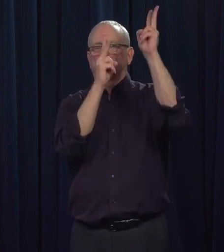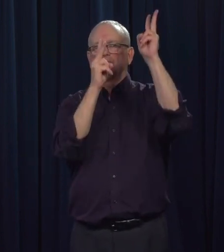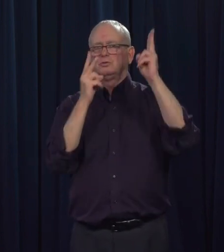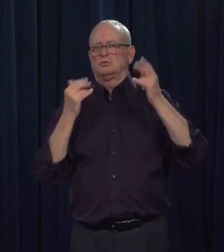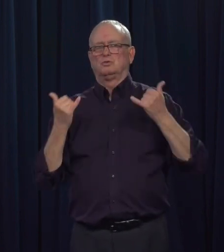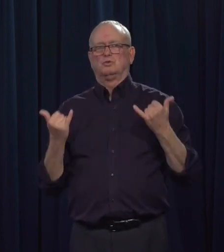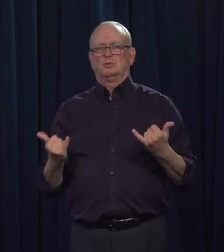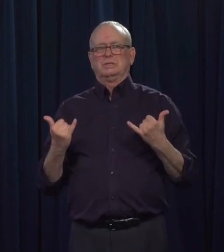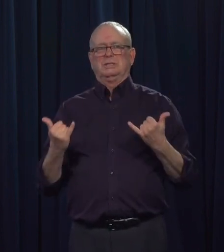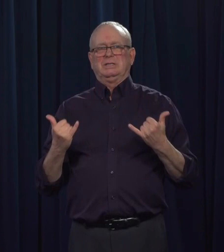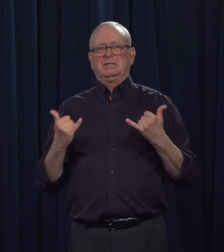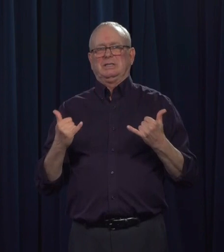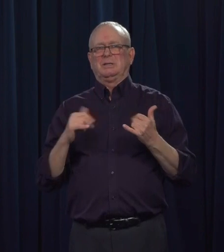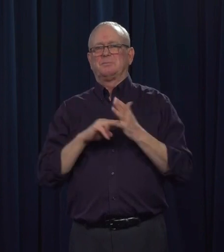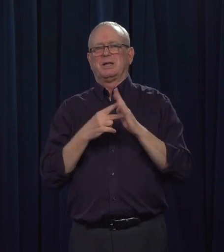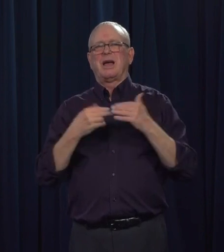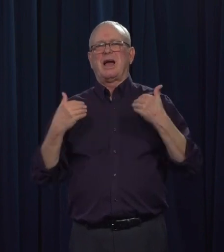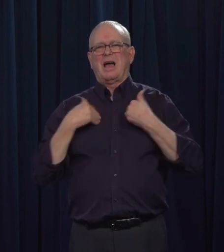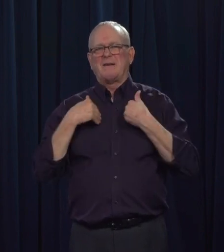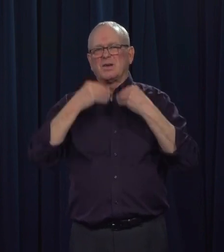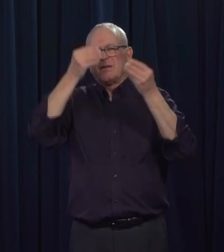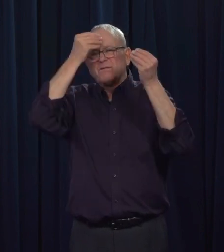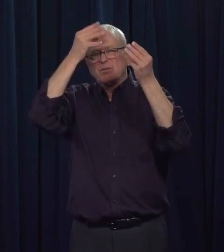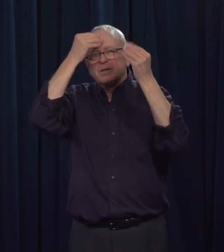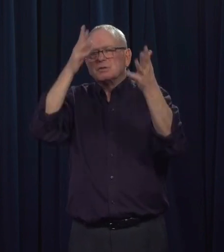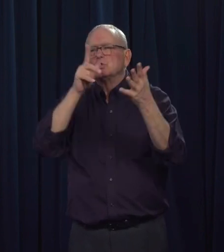can talk to if they are seeing concerns with some of these